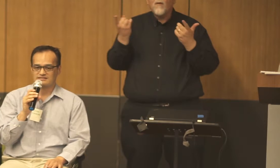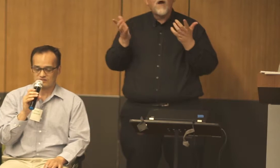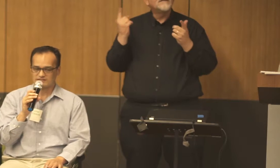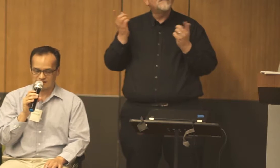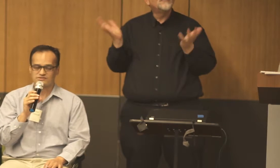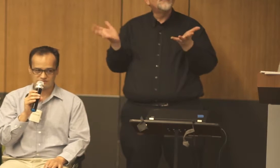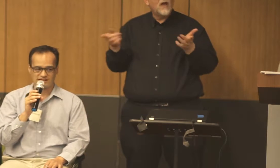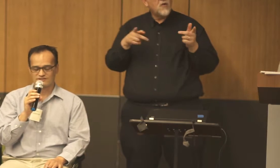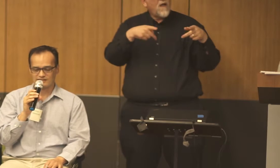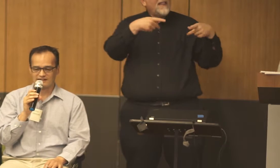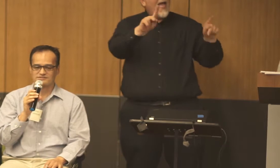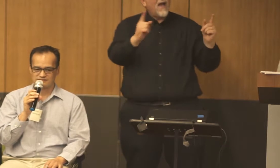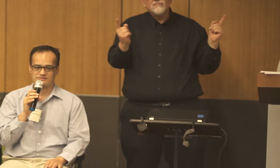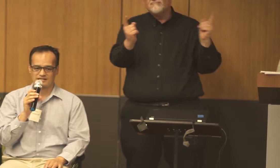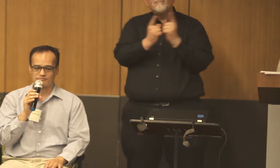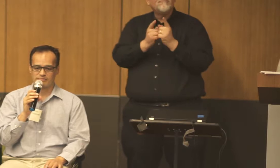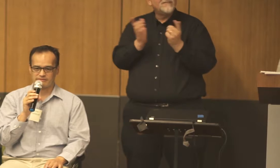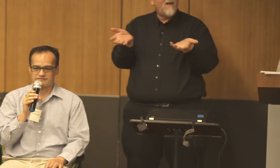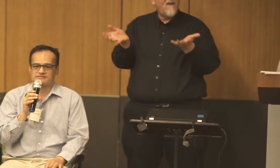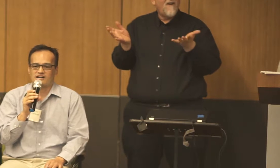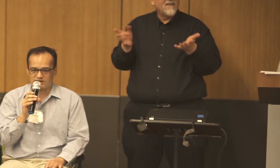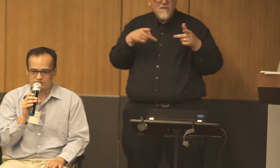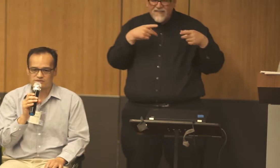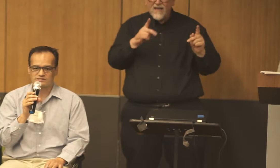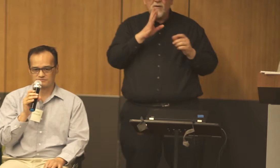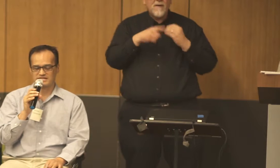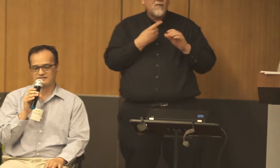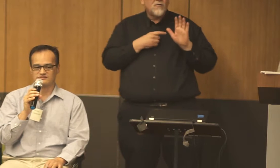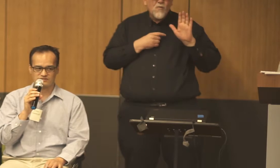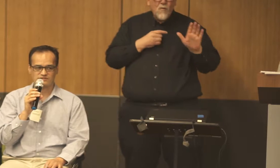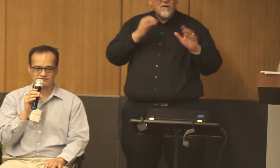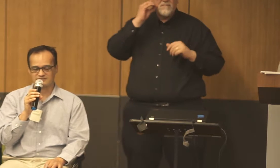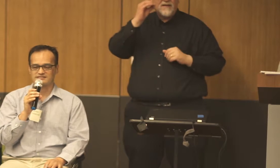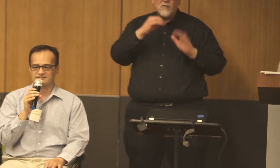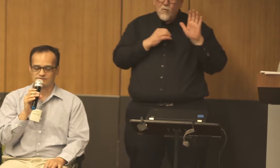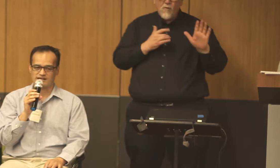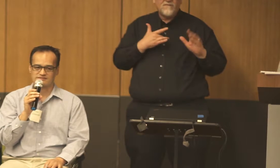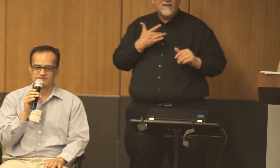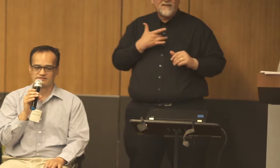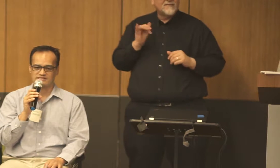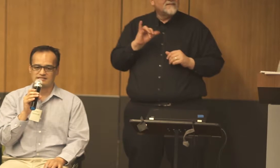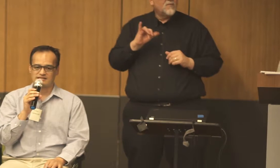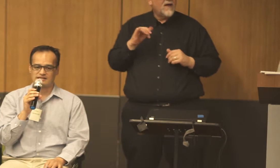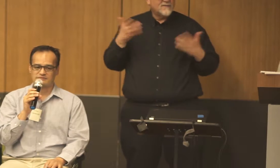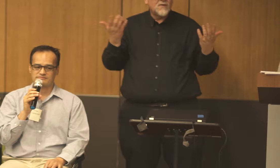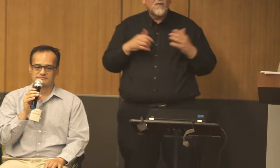to. You're allowed to do that. You're allowed to talk about your opinions or your feelings as well.